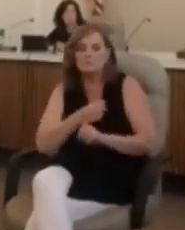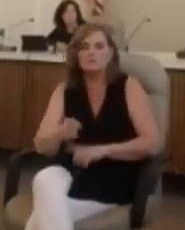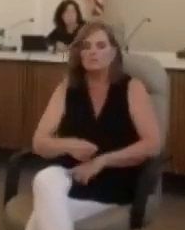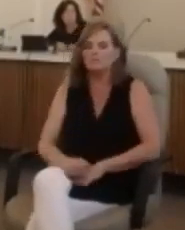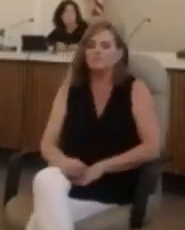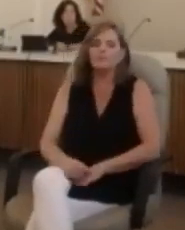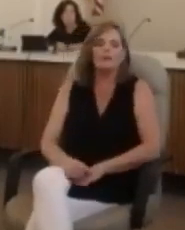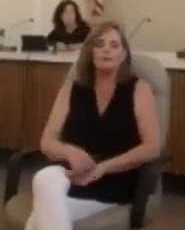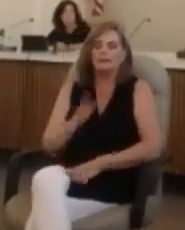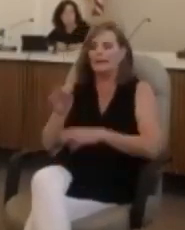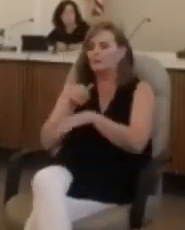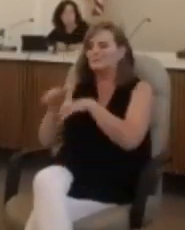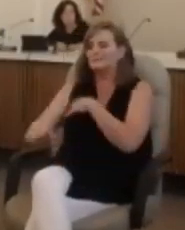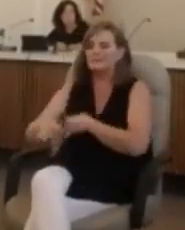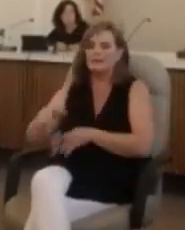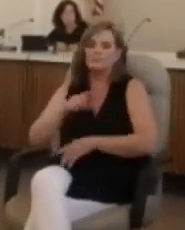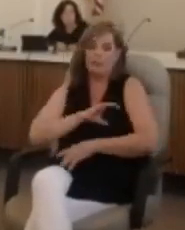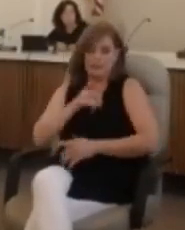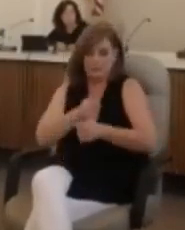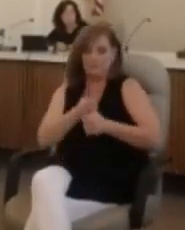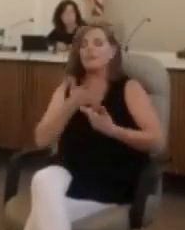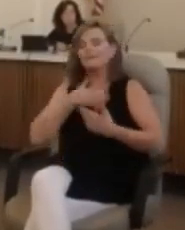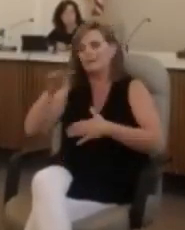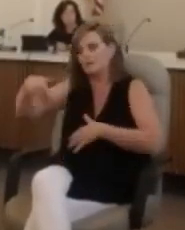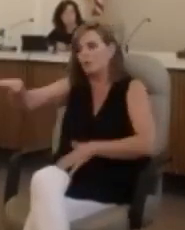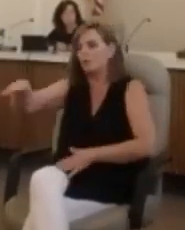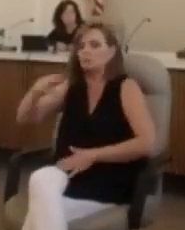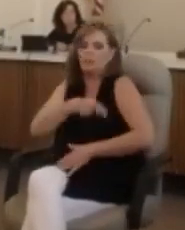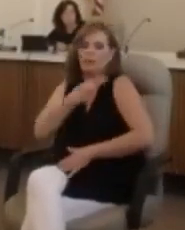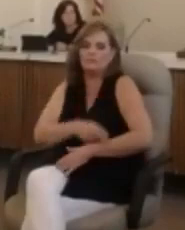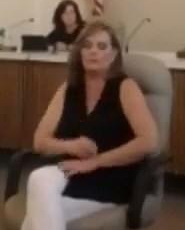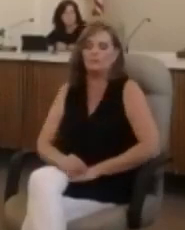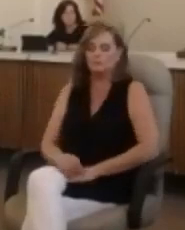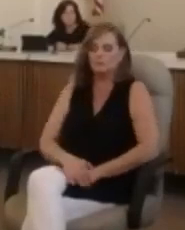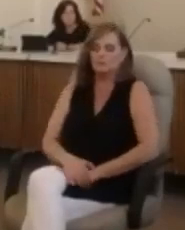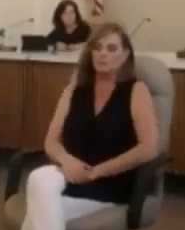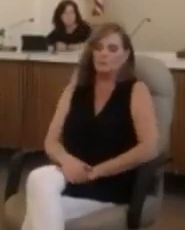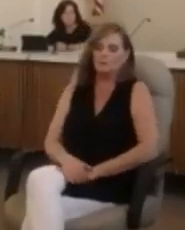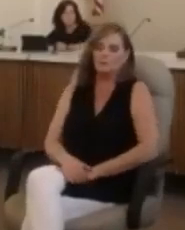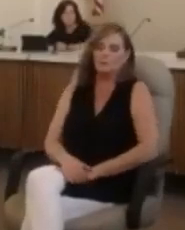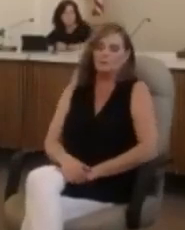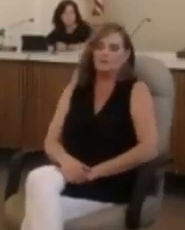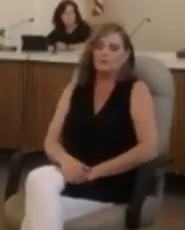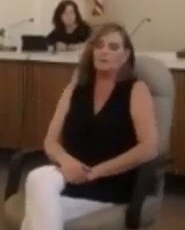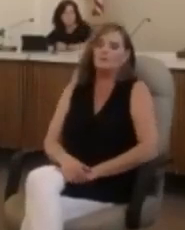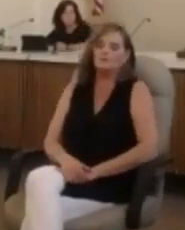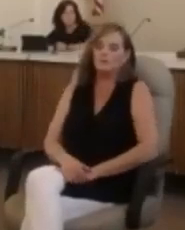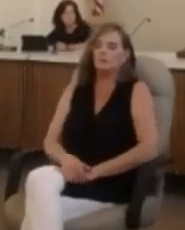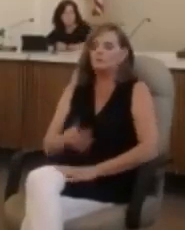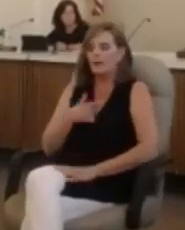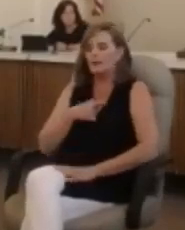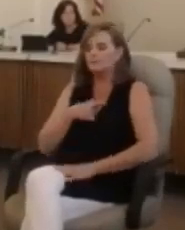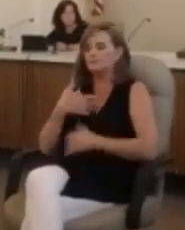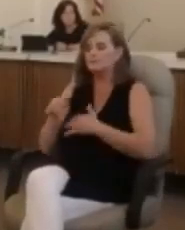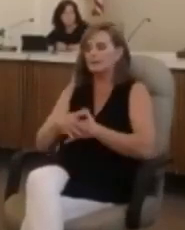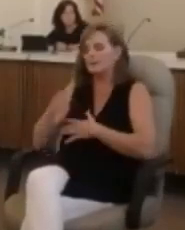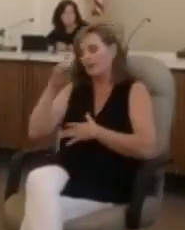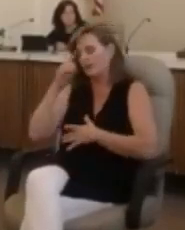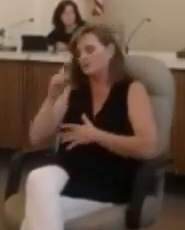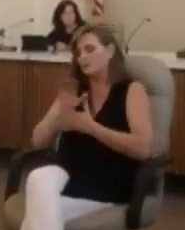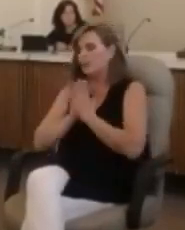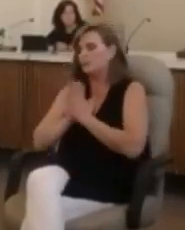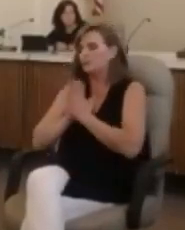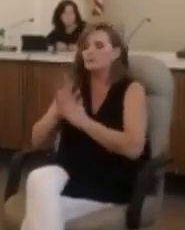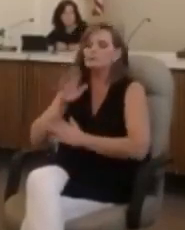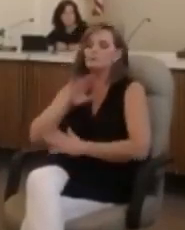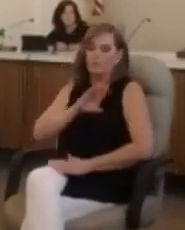in the hospital. So I would just like to send my thoughts and prayers to that officer. Hope